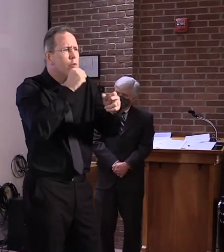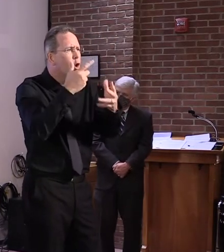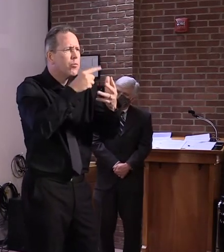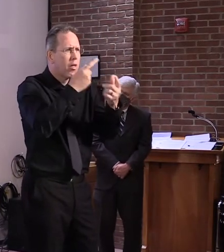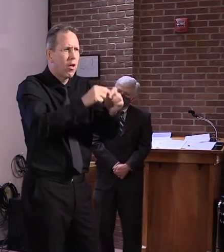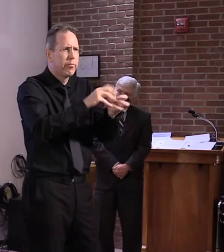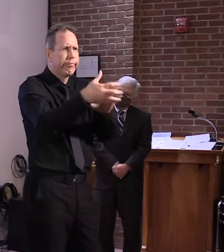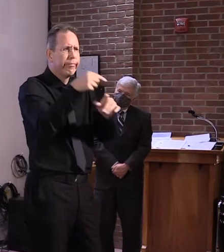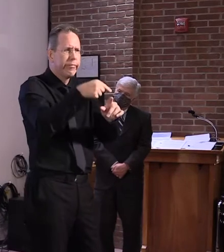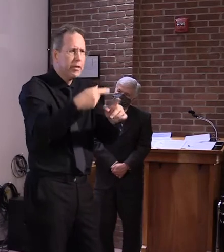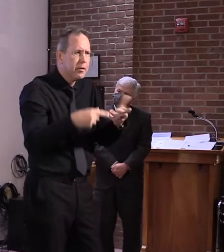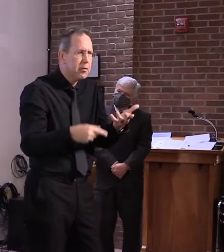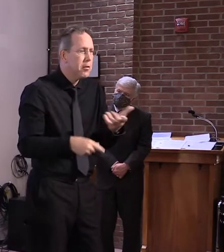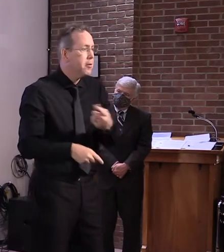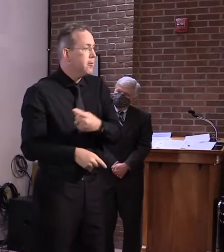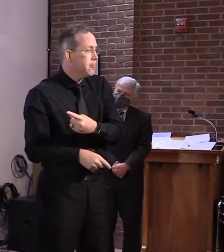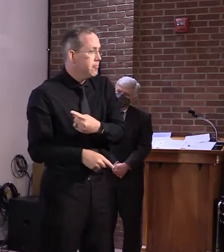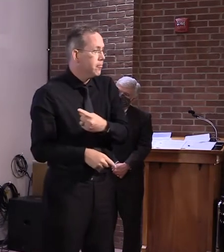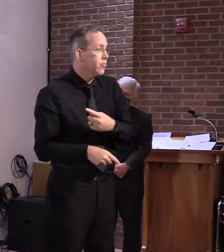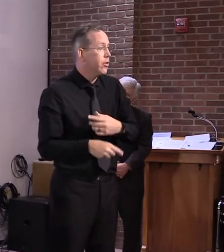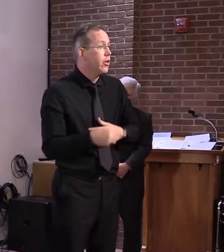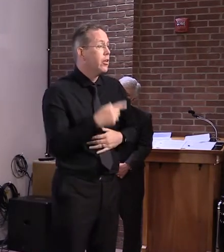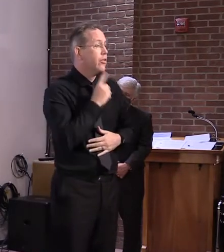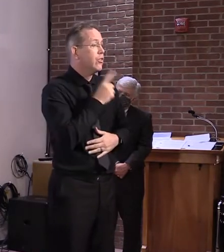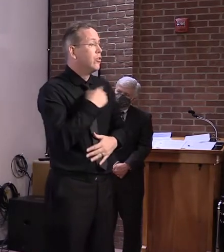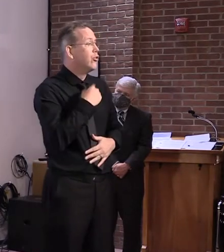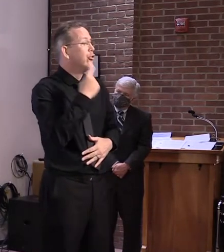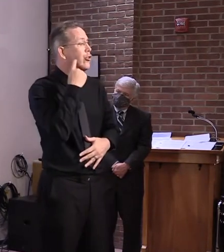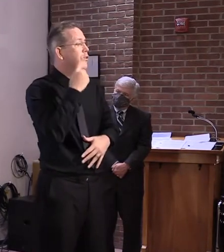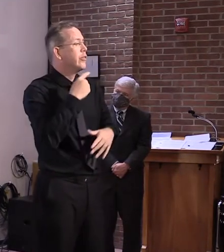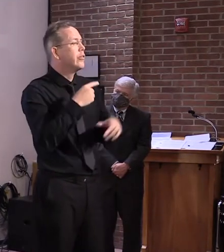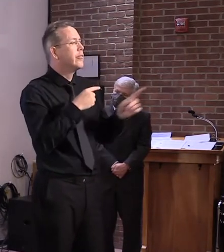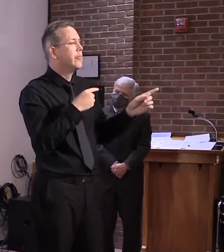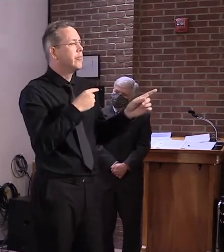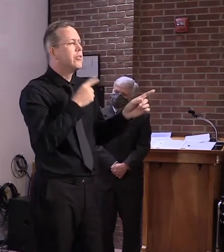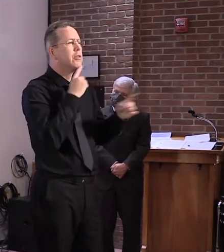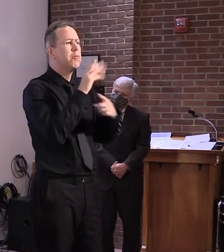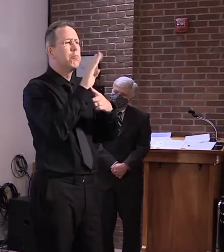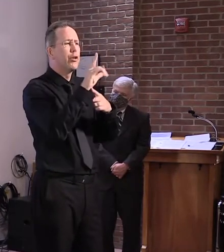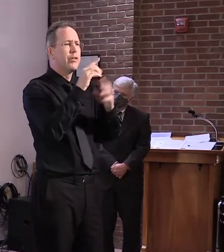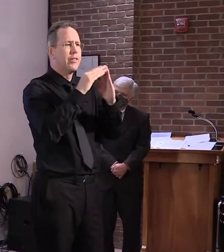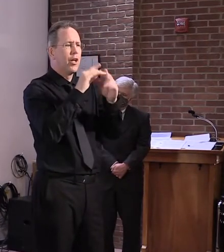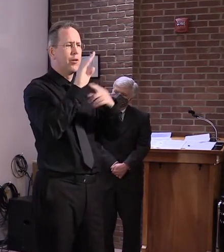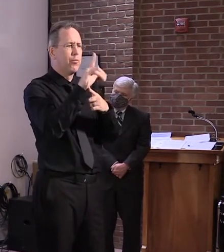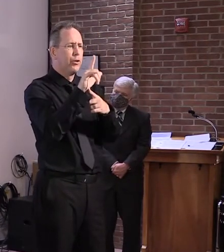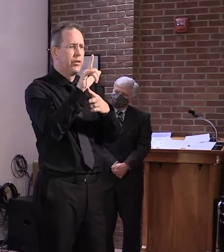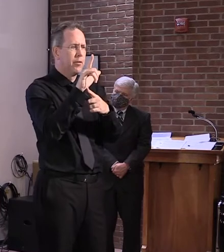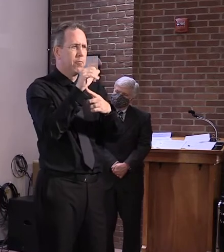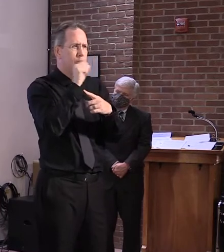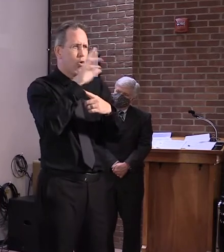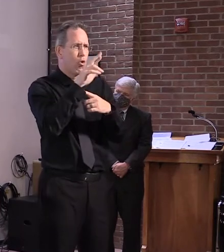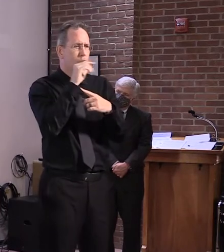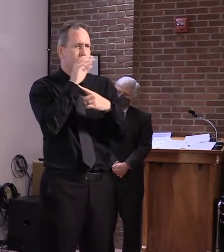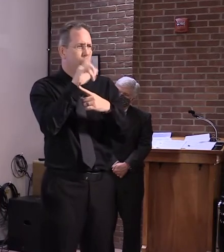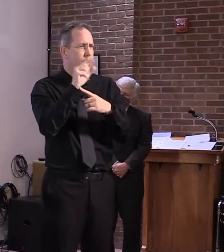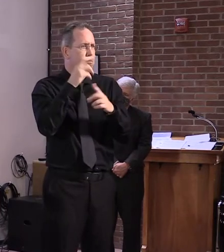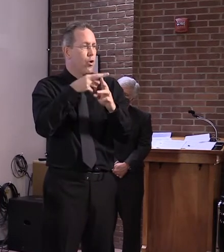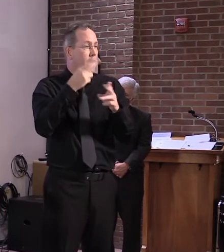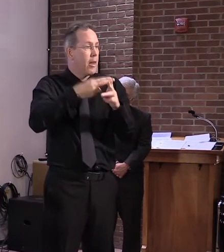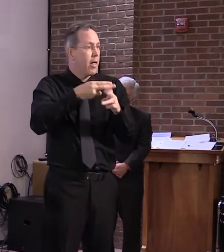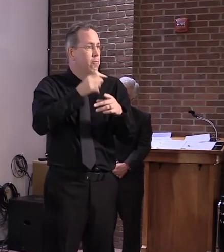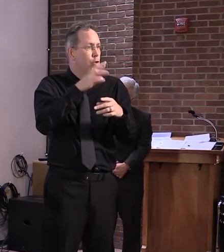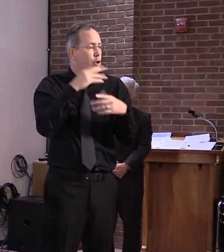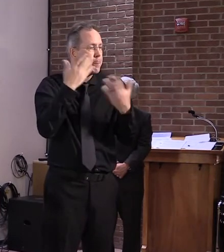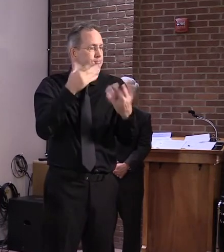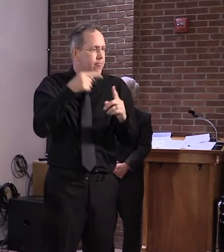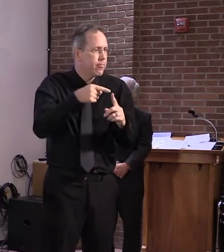had not heard that before. So I'm concerned if it is happening, and we'll do what we can to educate